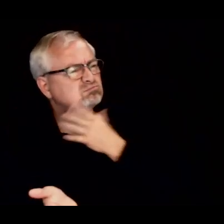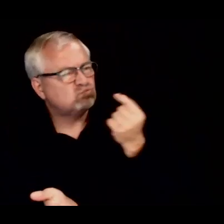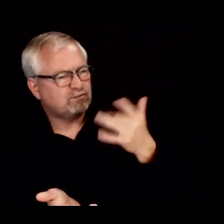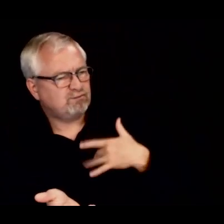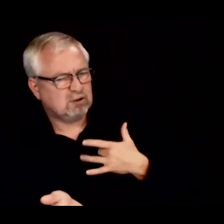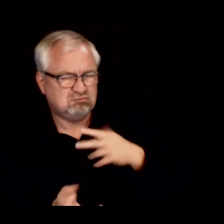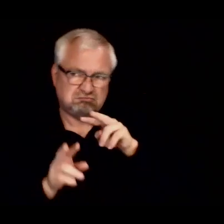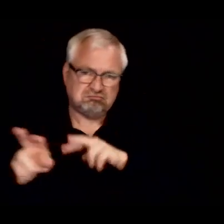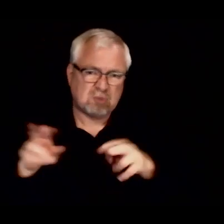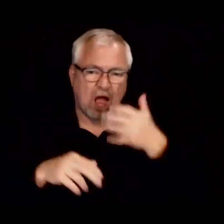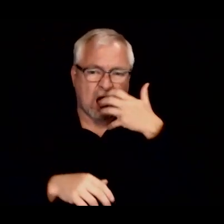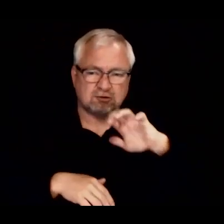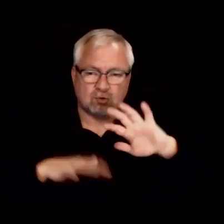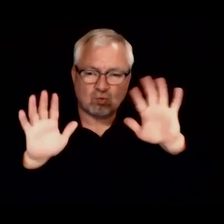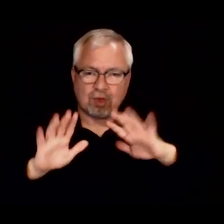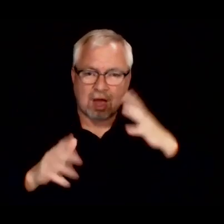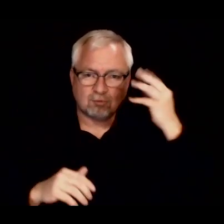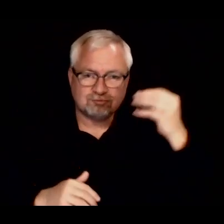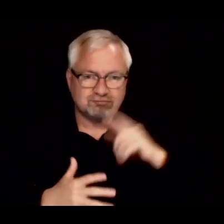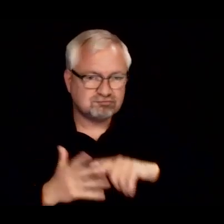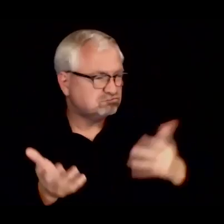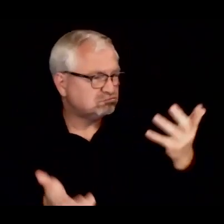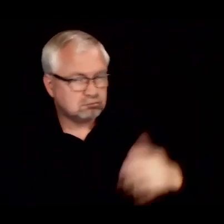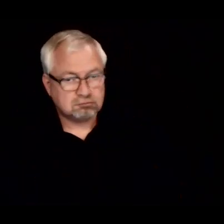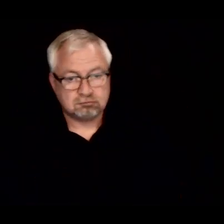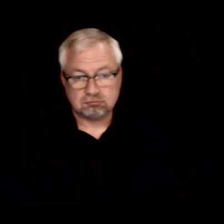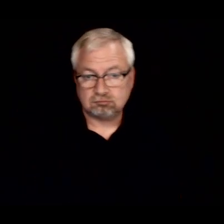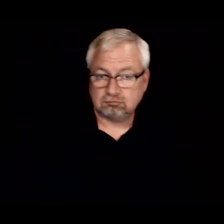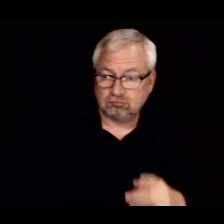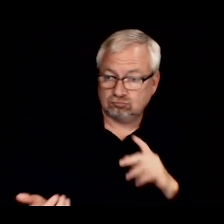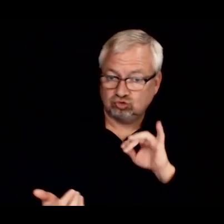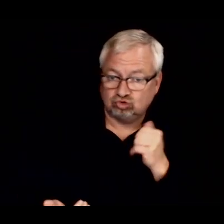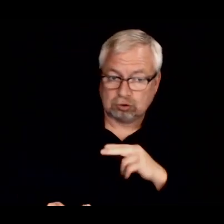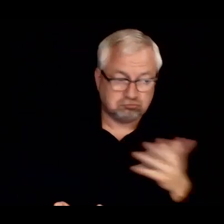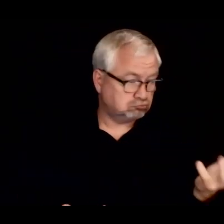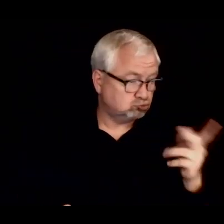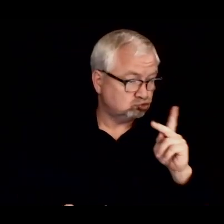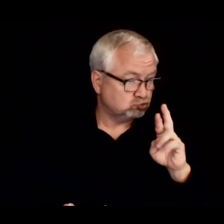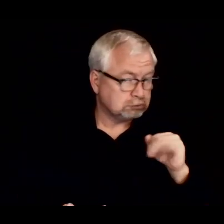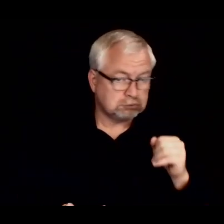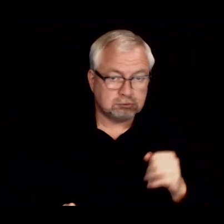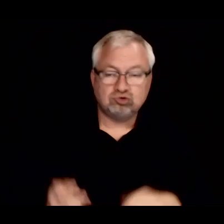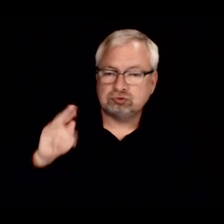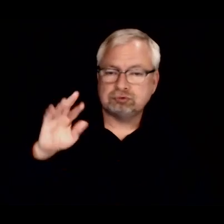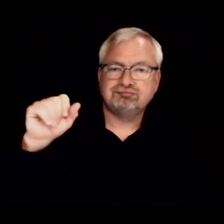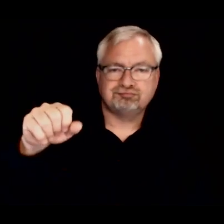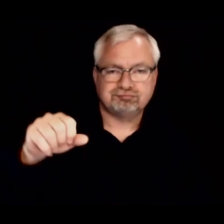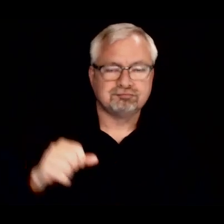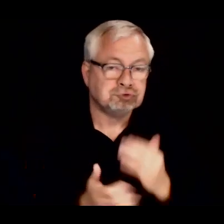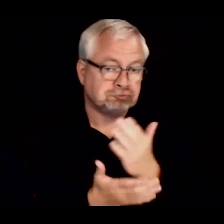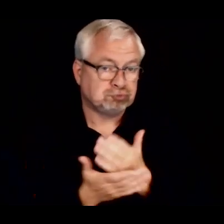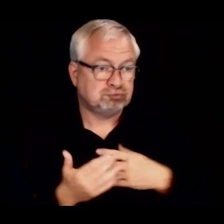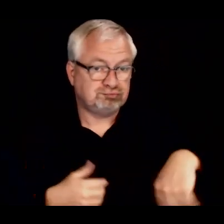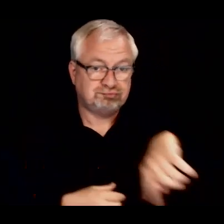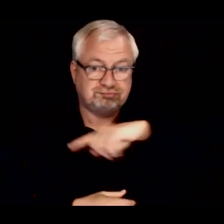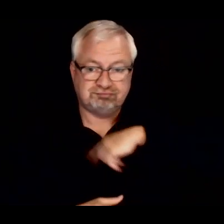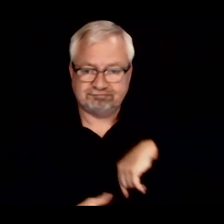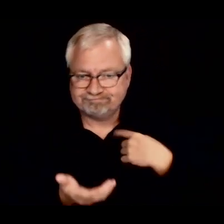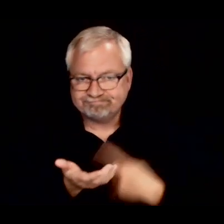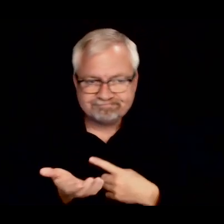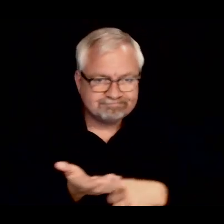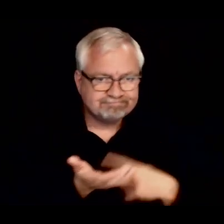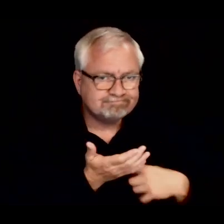Chris, you want to take that? Sure. There have been some discussions about whether or not there might be a seasonality to